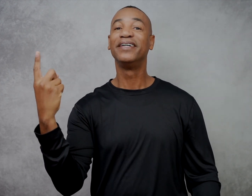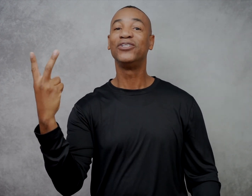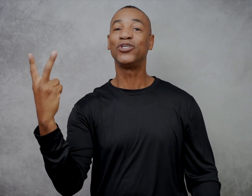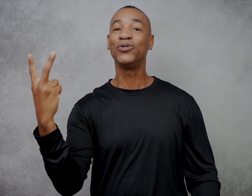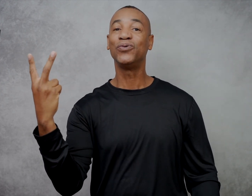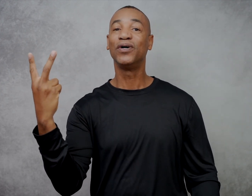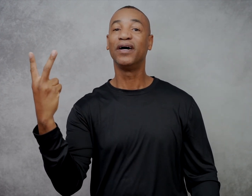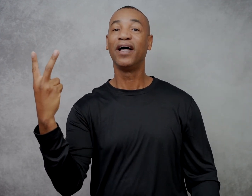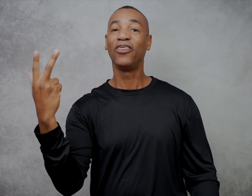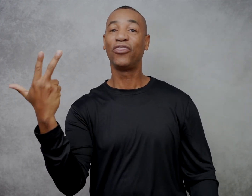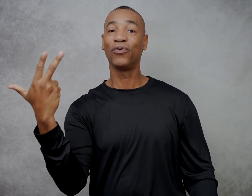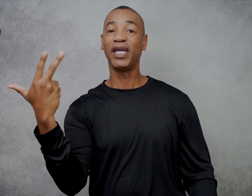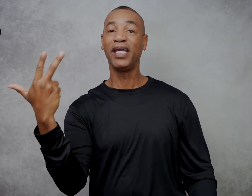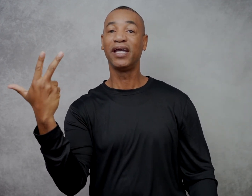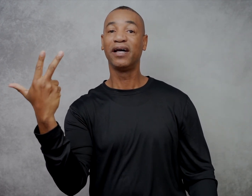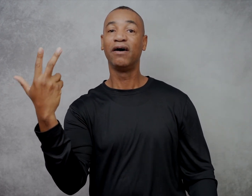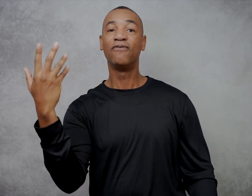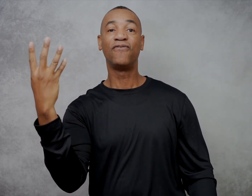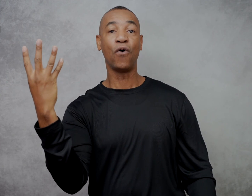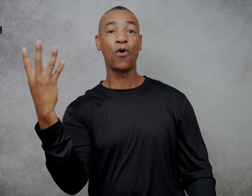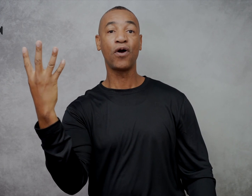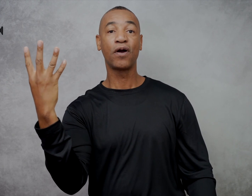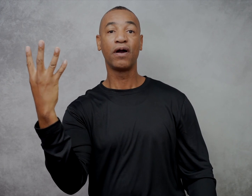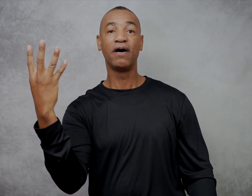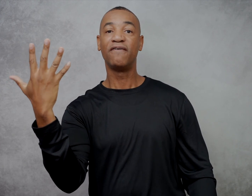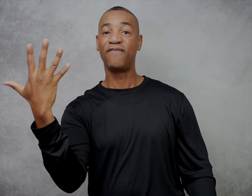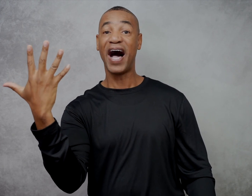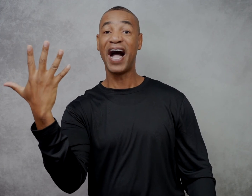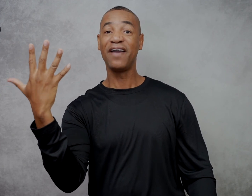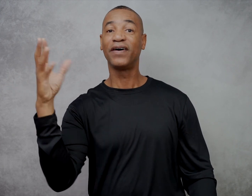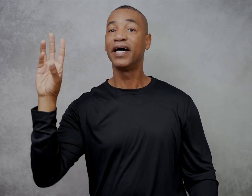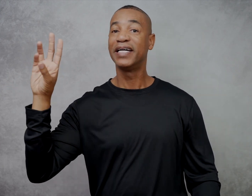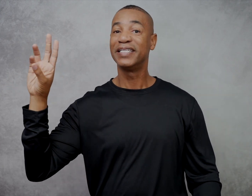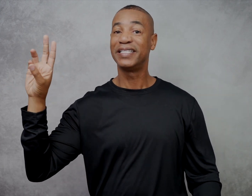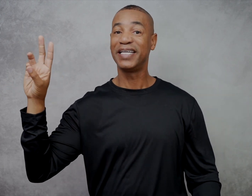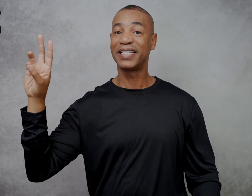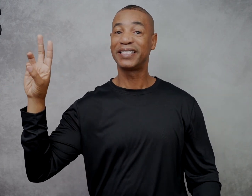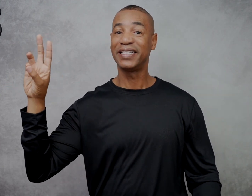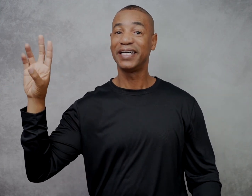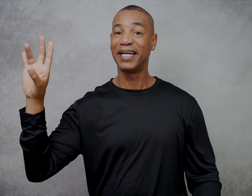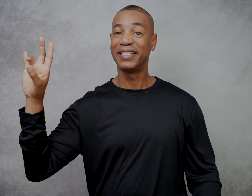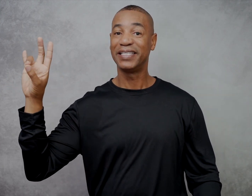2, 3, 4, 5, 6,